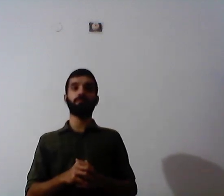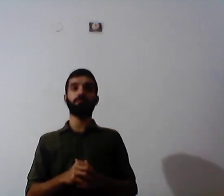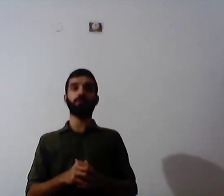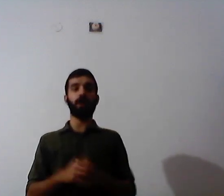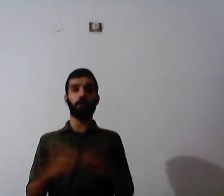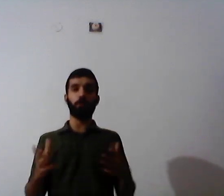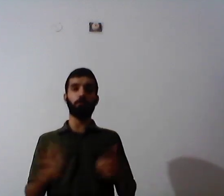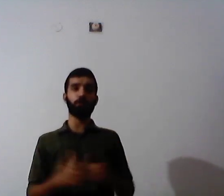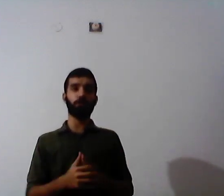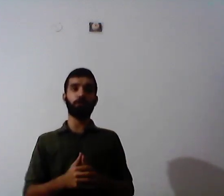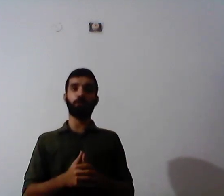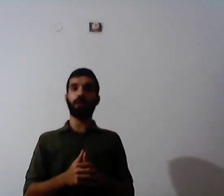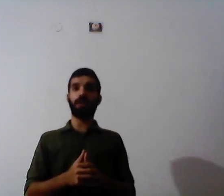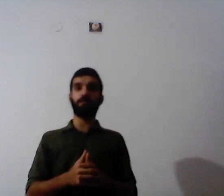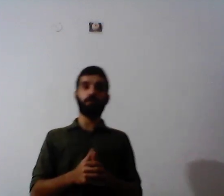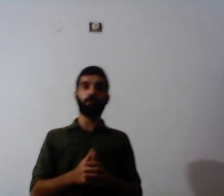Yeah, I hope most of you would have